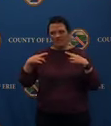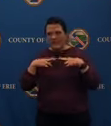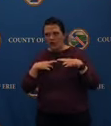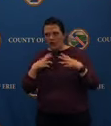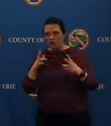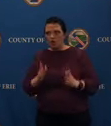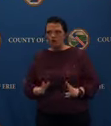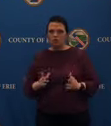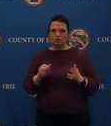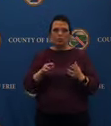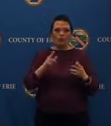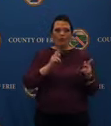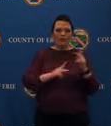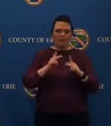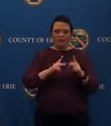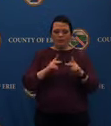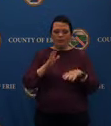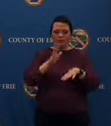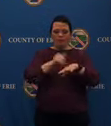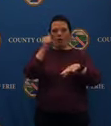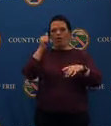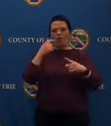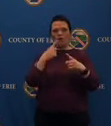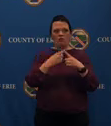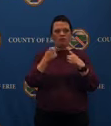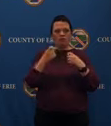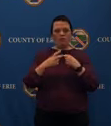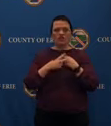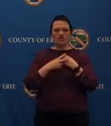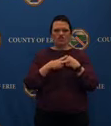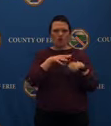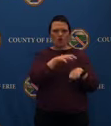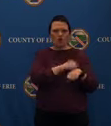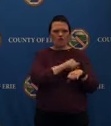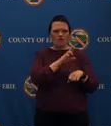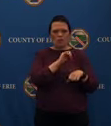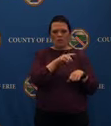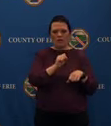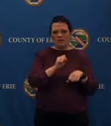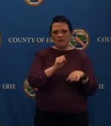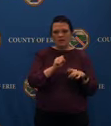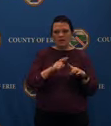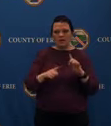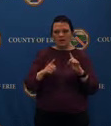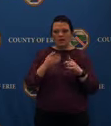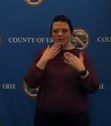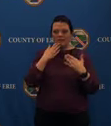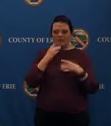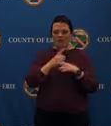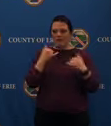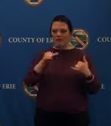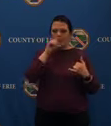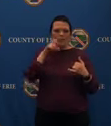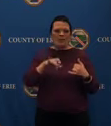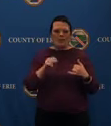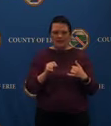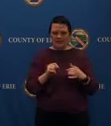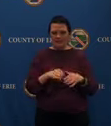retirees, or individuals that would be called up from reserve or guard units. But thankfully right now we don't need it.